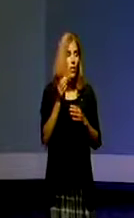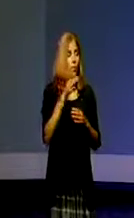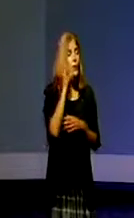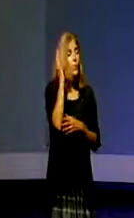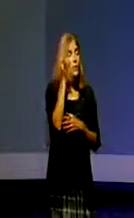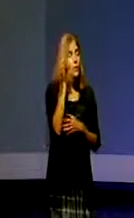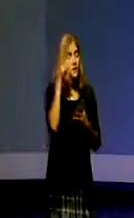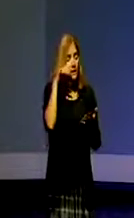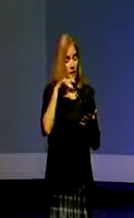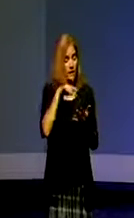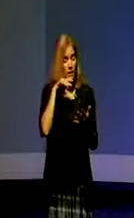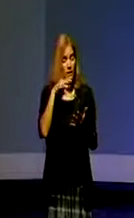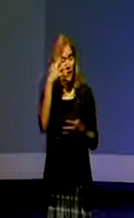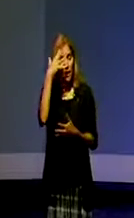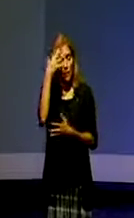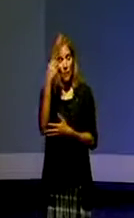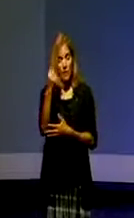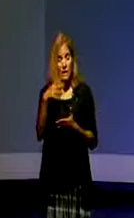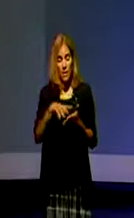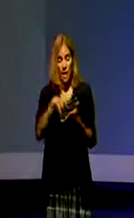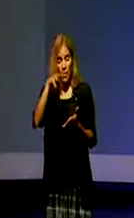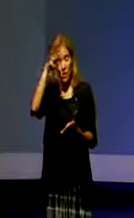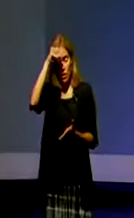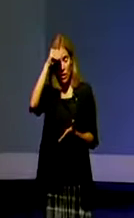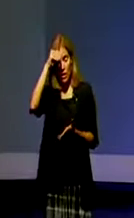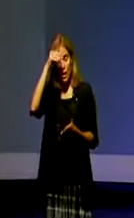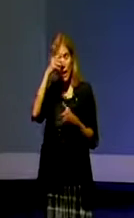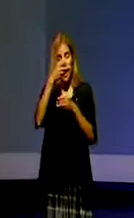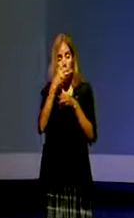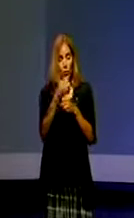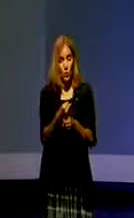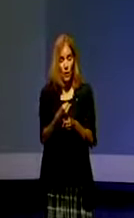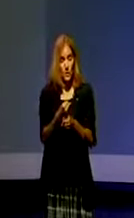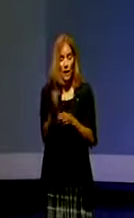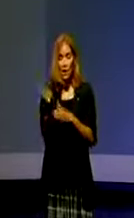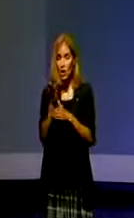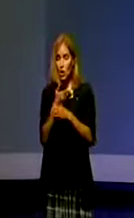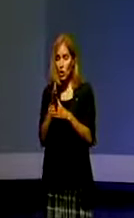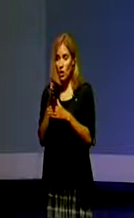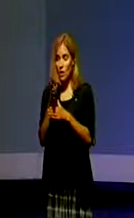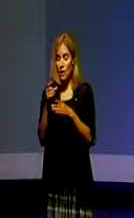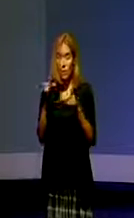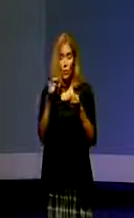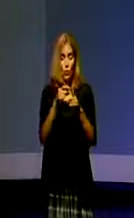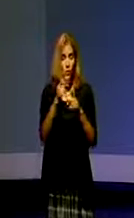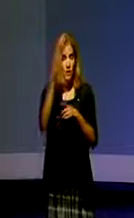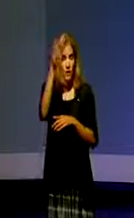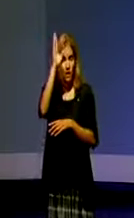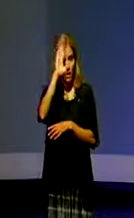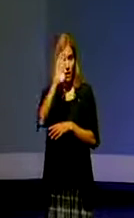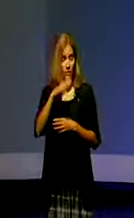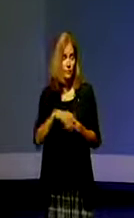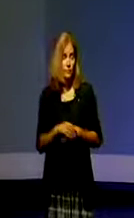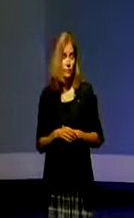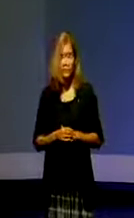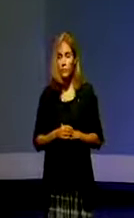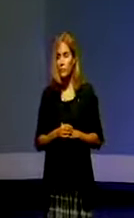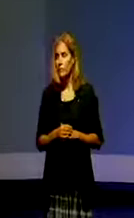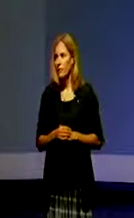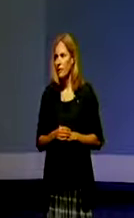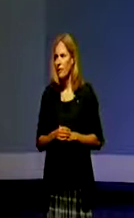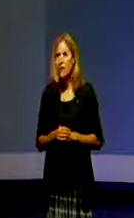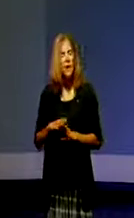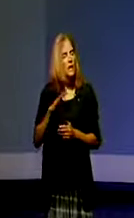the study, the memorizing, the learning, the trusting in, and the sharing of the Word of God. Let's